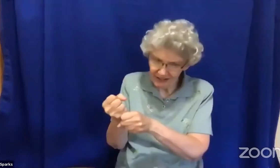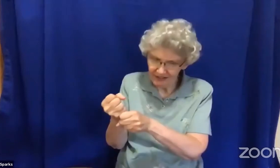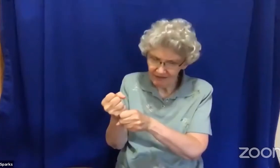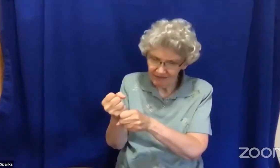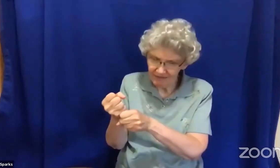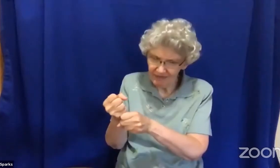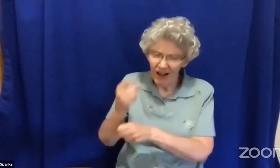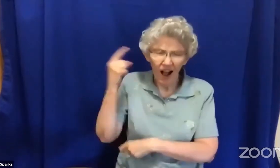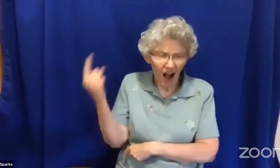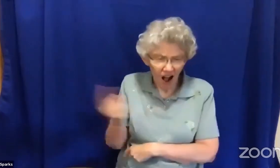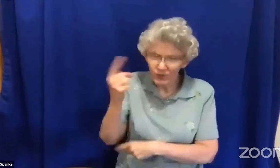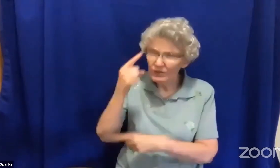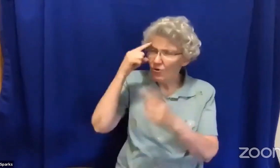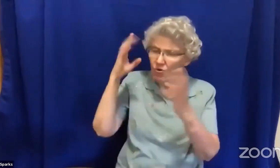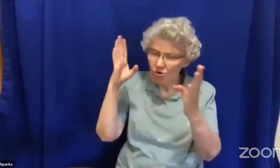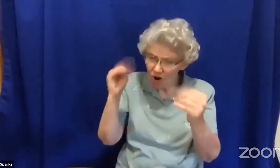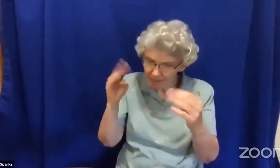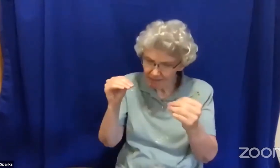Love is always supportive,